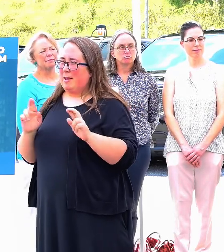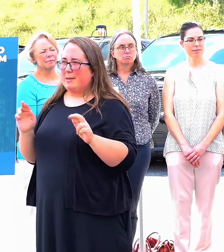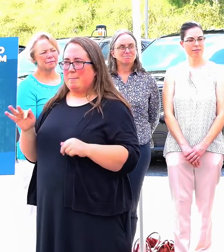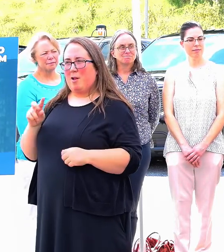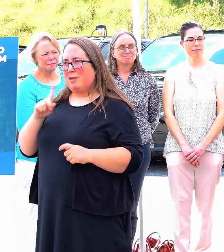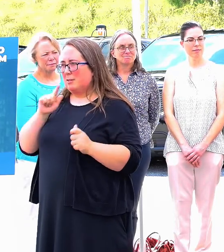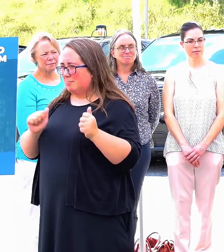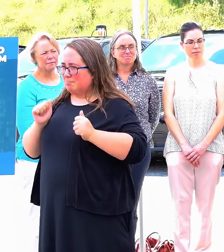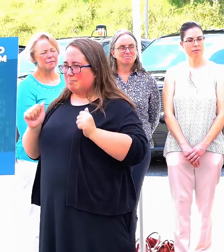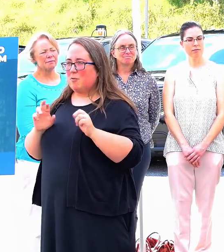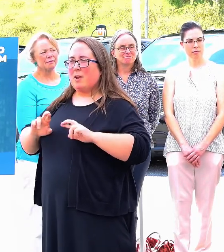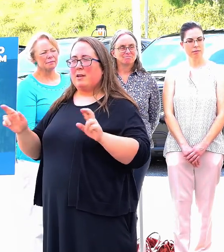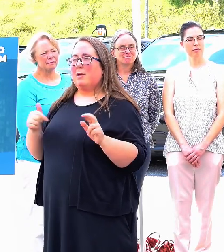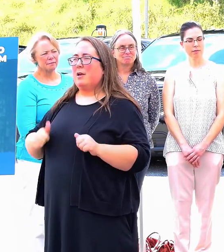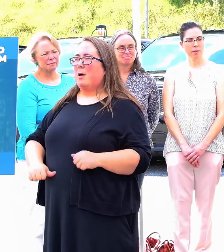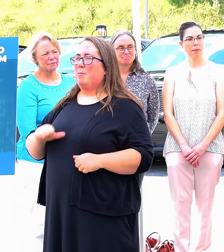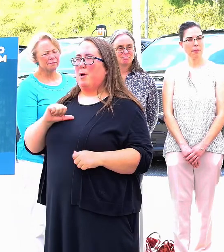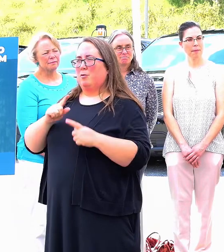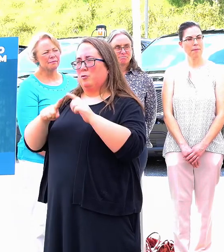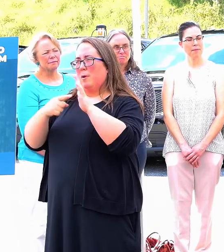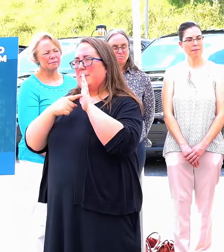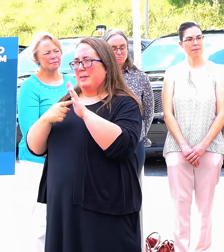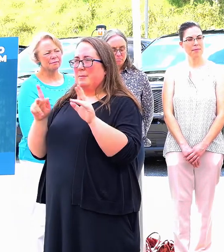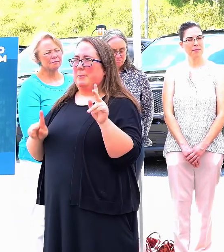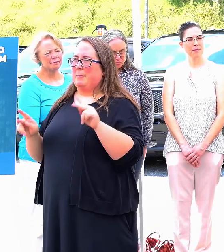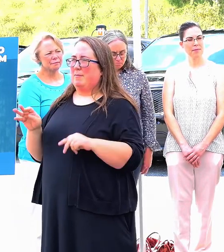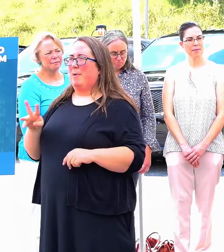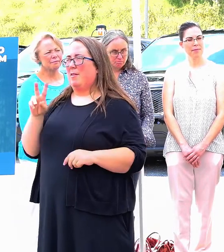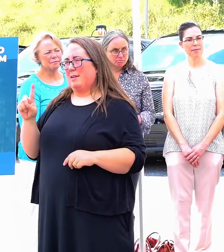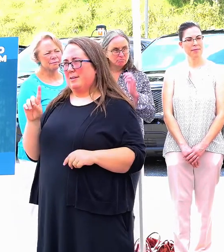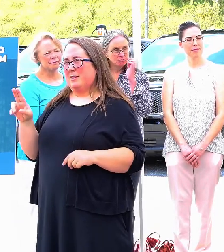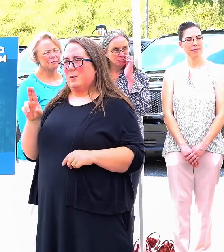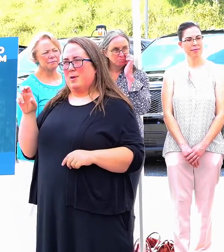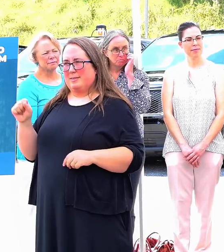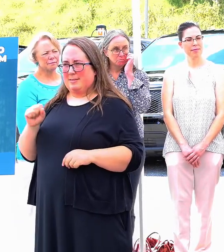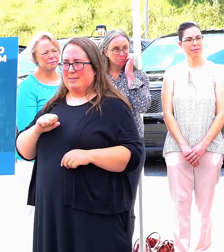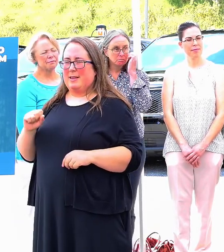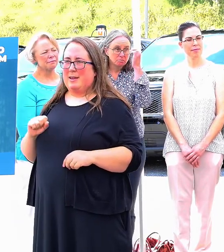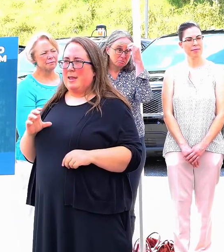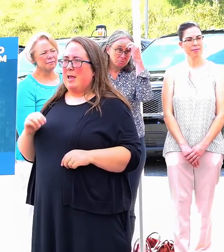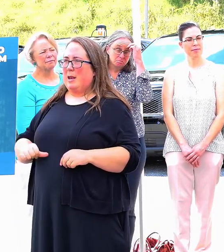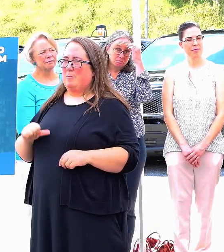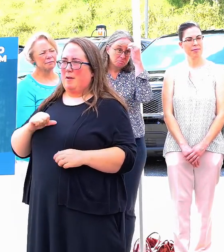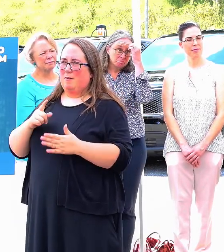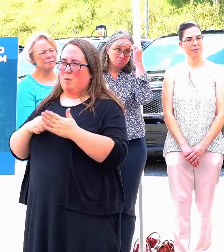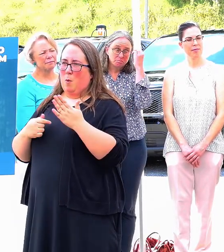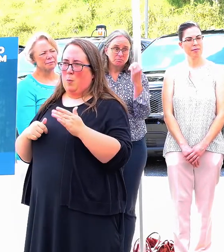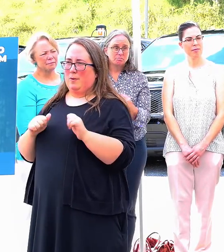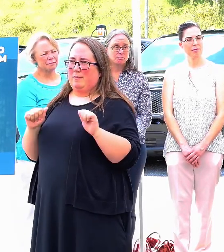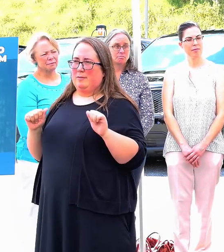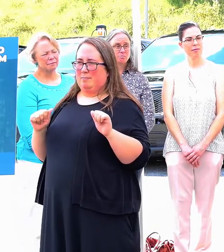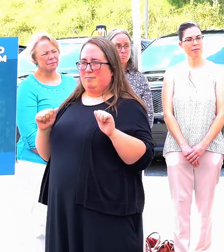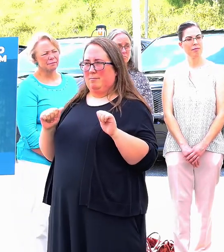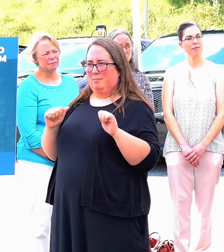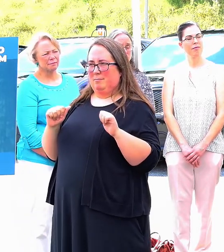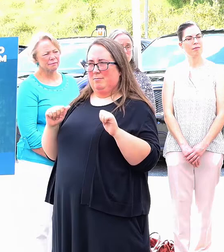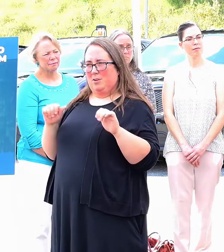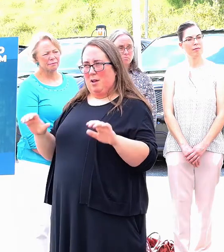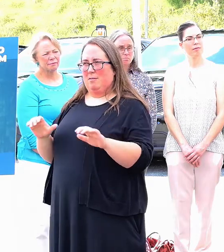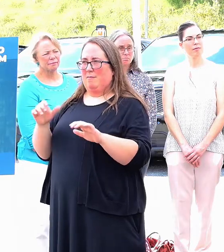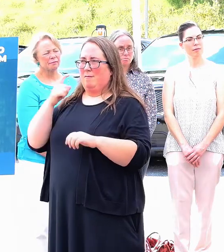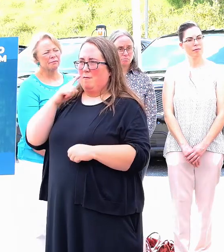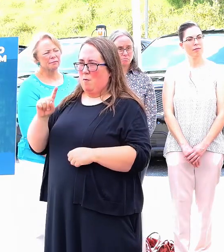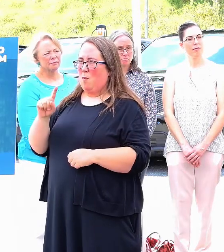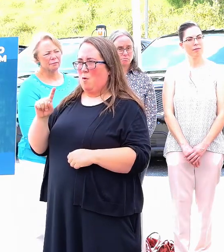Maryland's ready. I am proud to represent the people of Maryland in the United States Senate, and I'm proud of what we've been able to deliver on